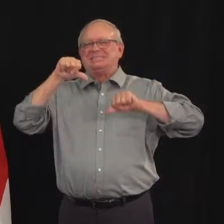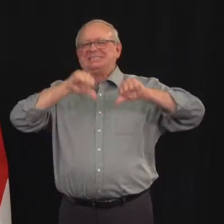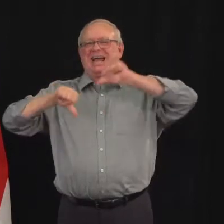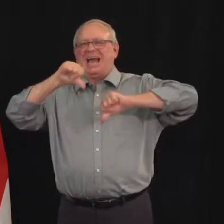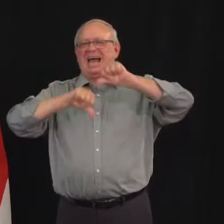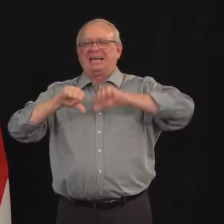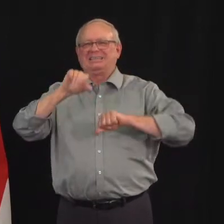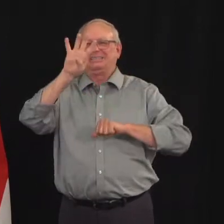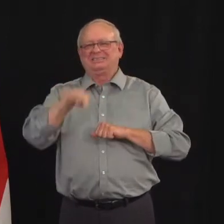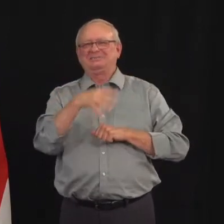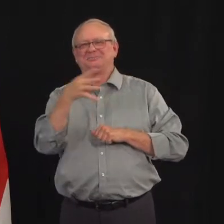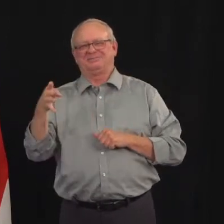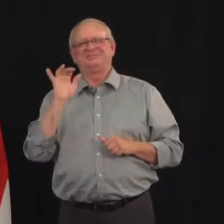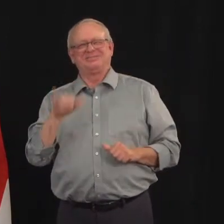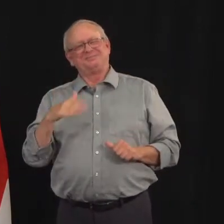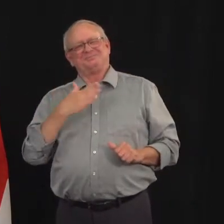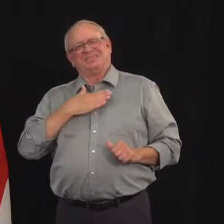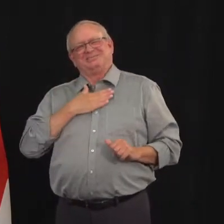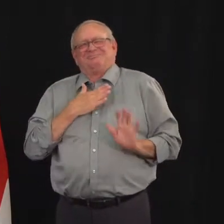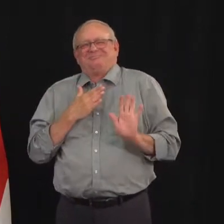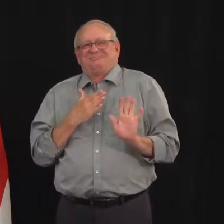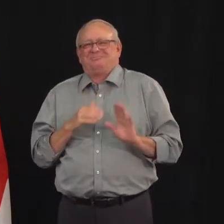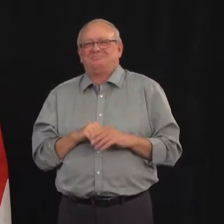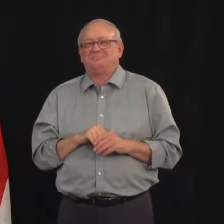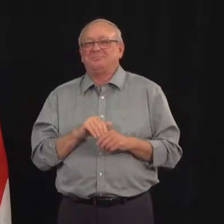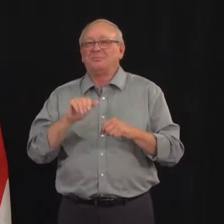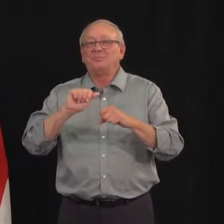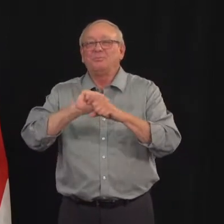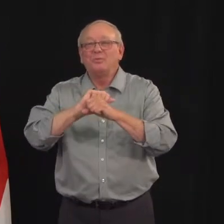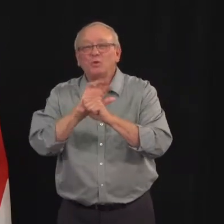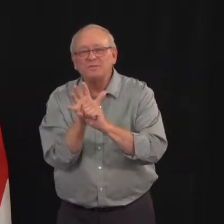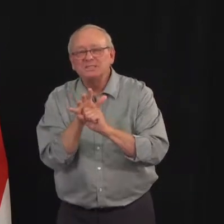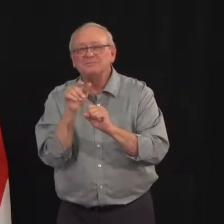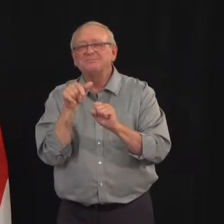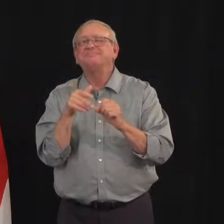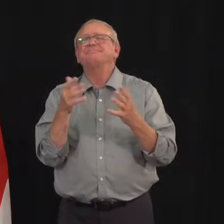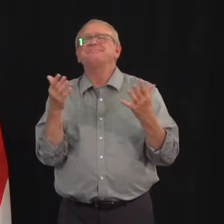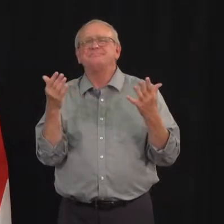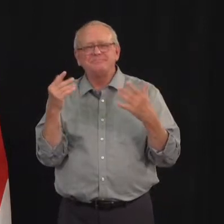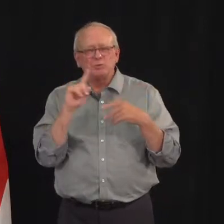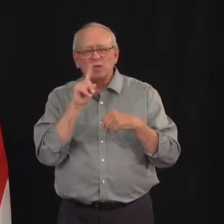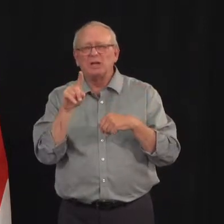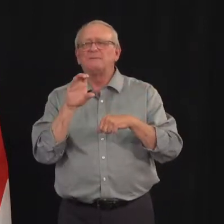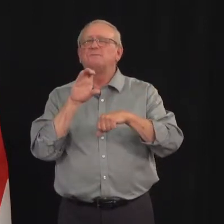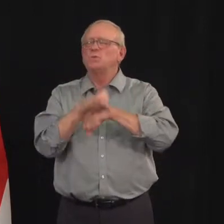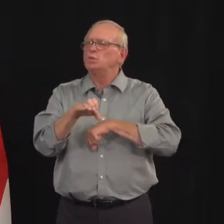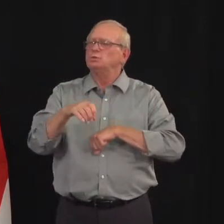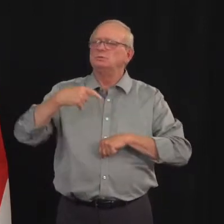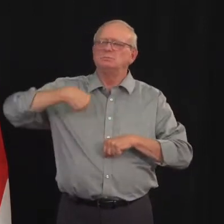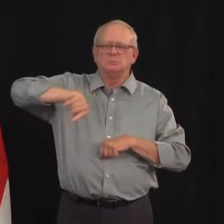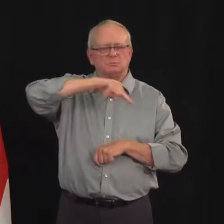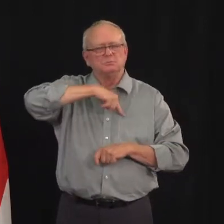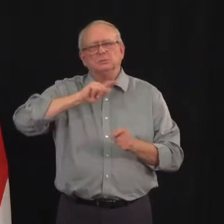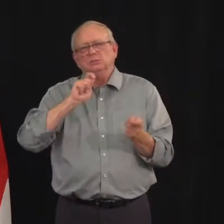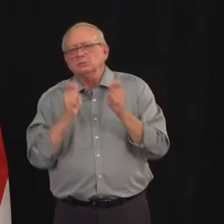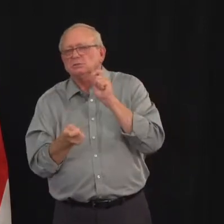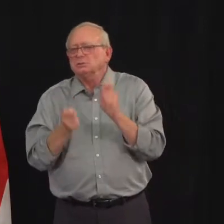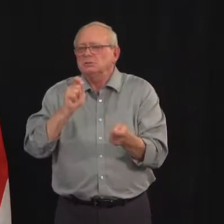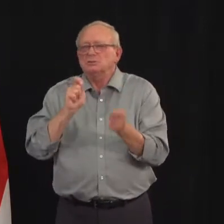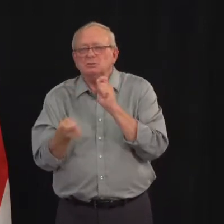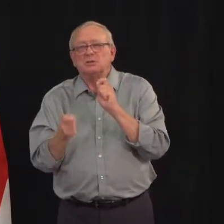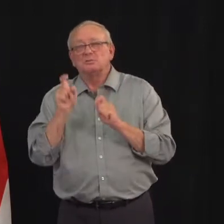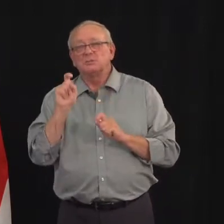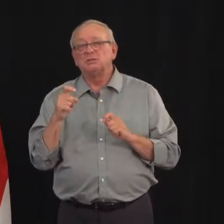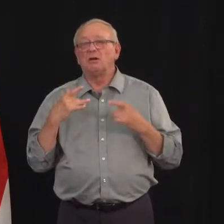to our lives, they don't all have to be gloomy. When we can find creative ways to follow public health advice, keeping each other safe